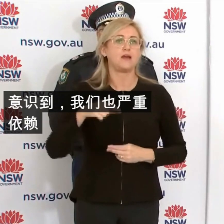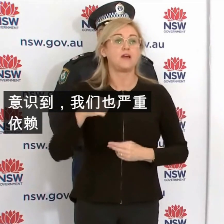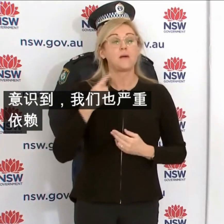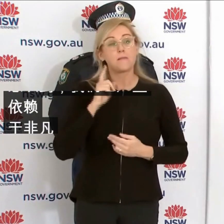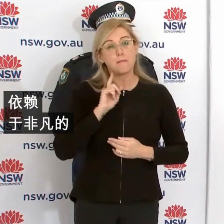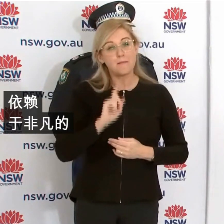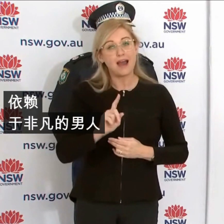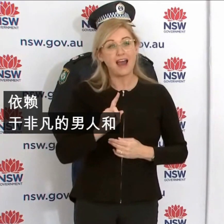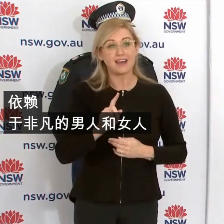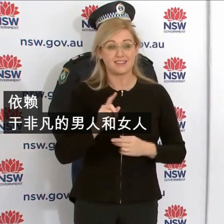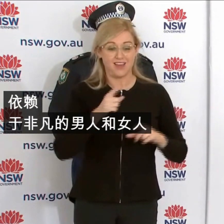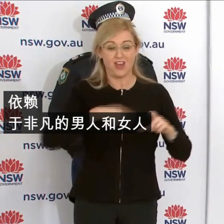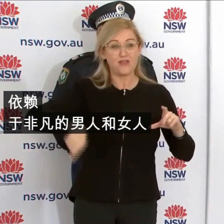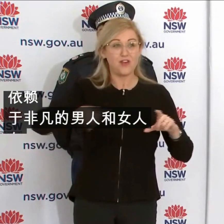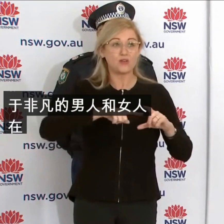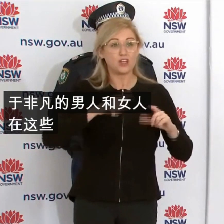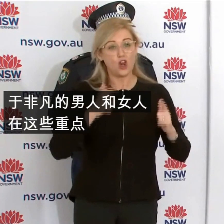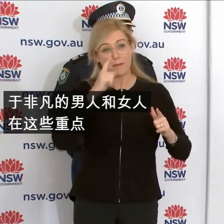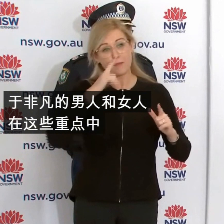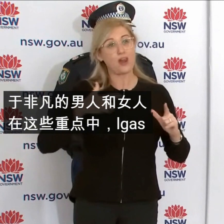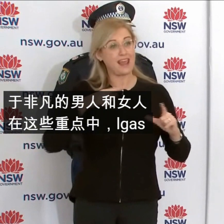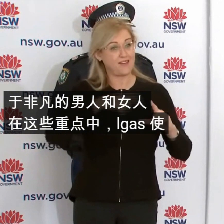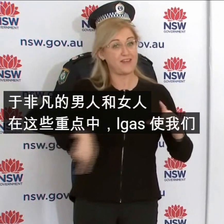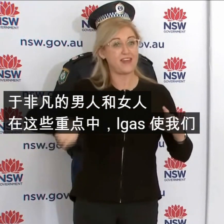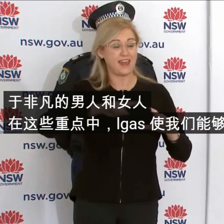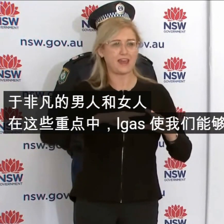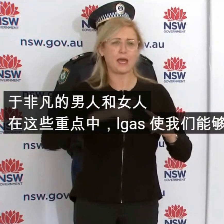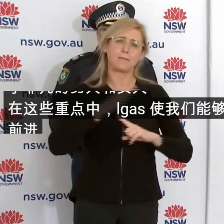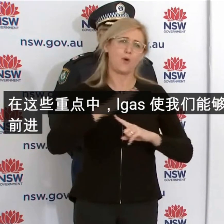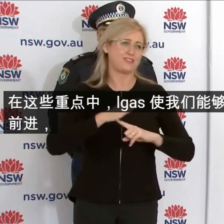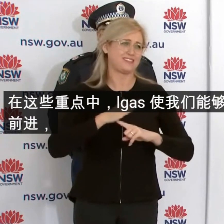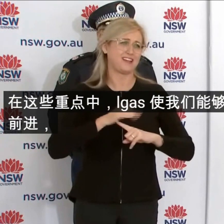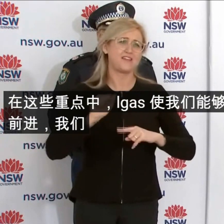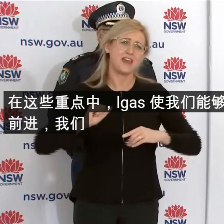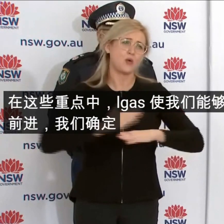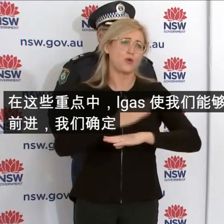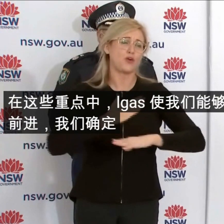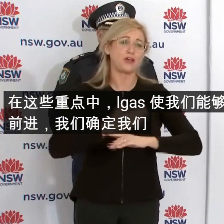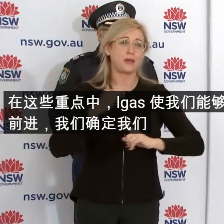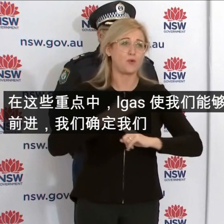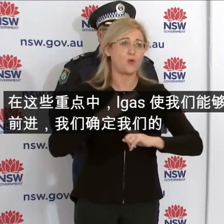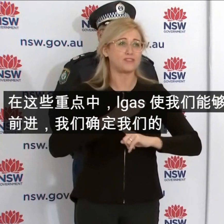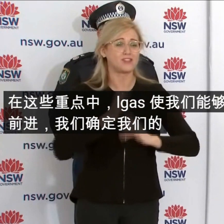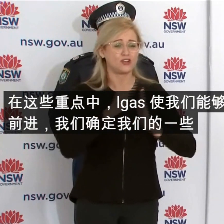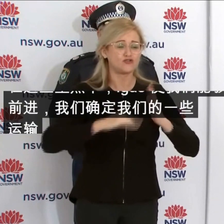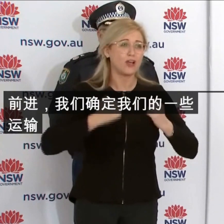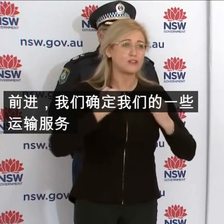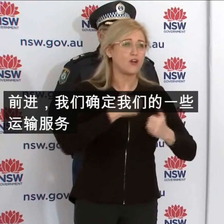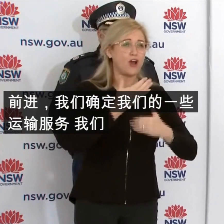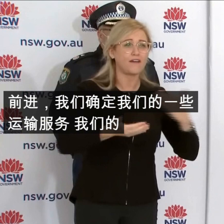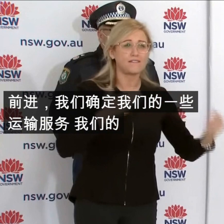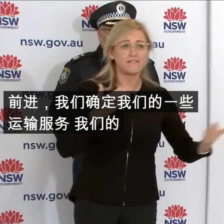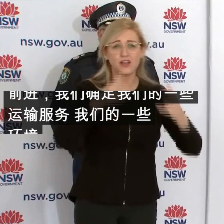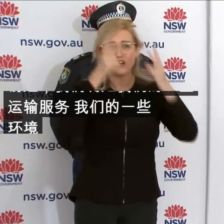dependent on the extraordinary men and women throughout these focus LGAs to keep us going. We identify that some of our